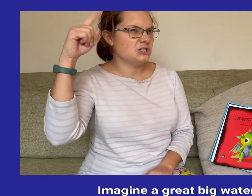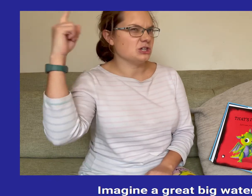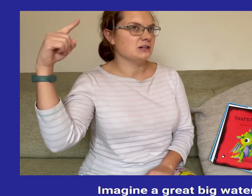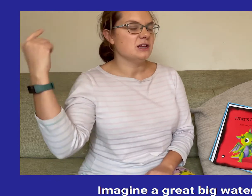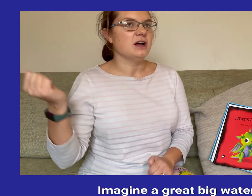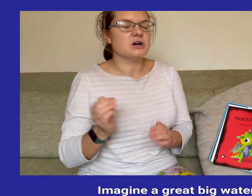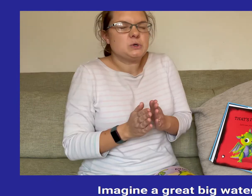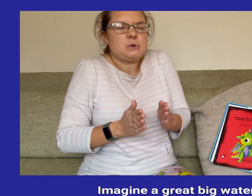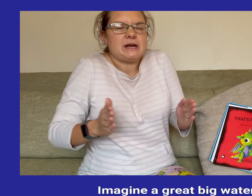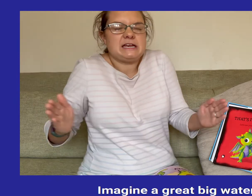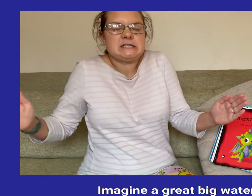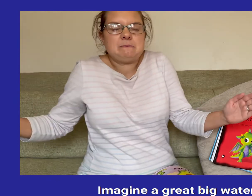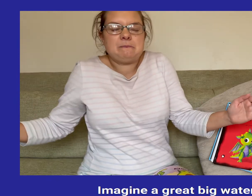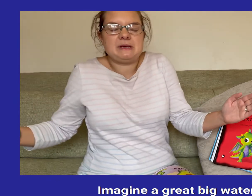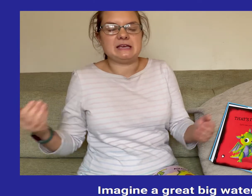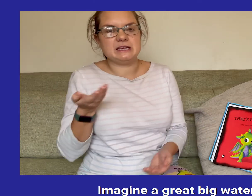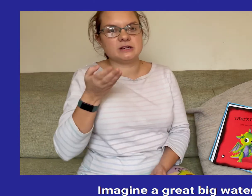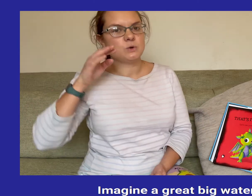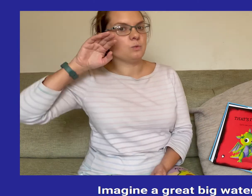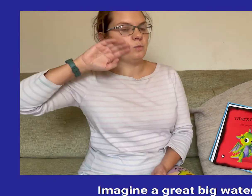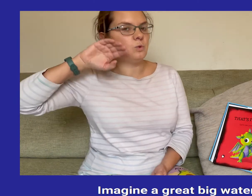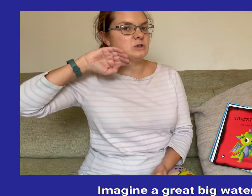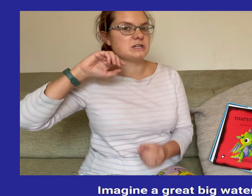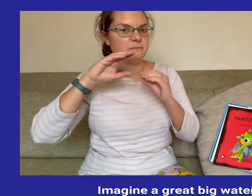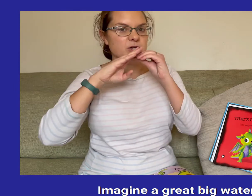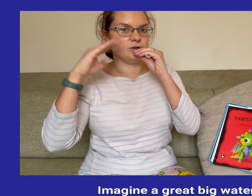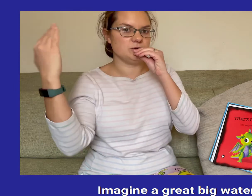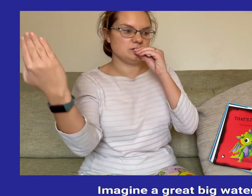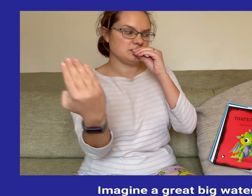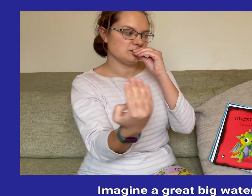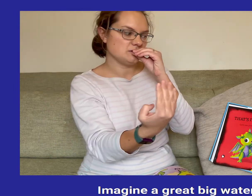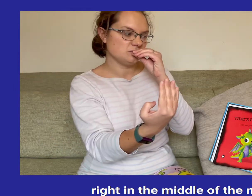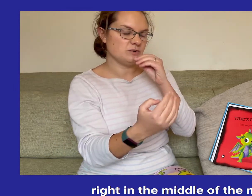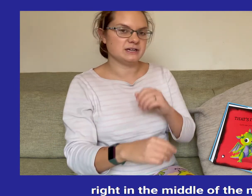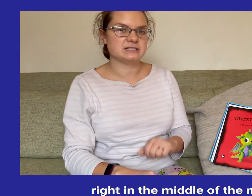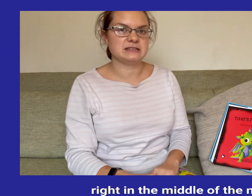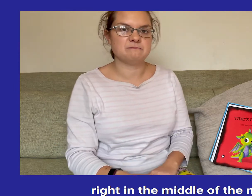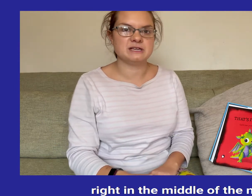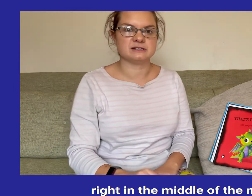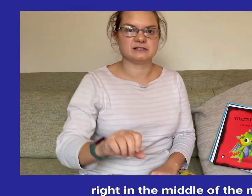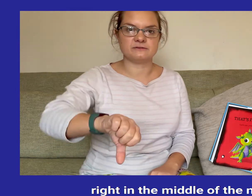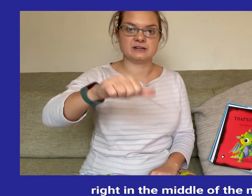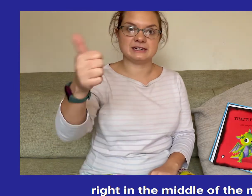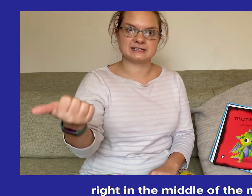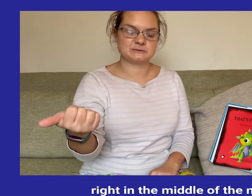Imagine a great big water balloon right in the middle of the next